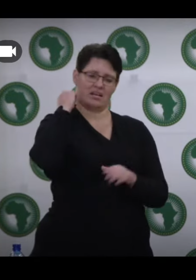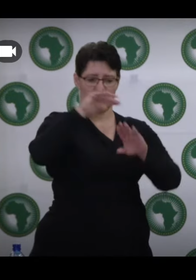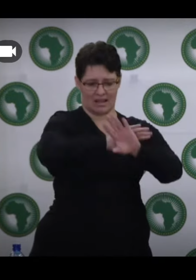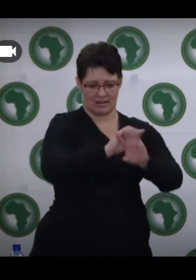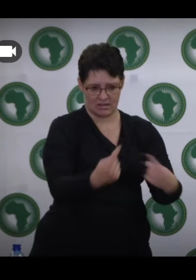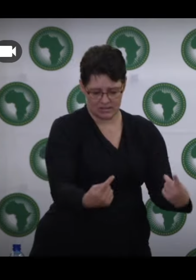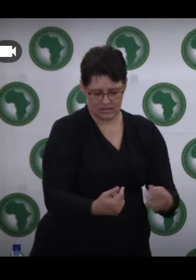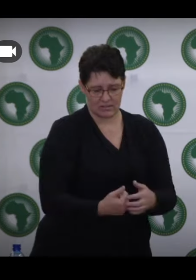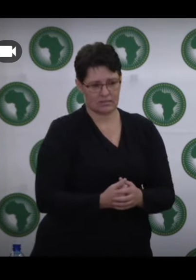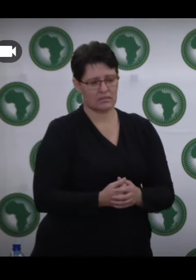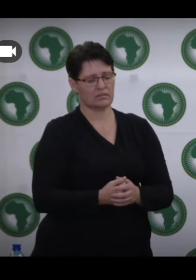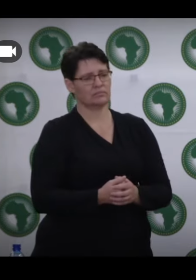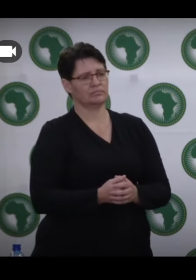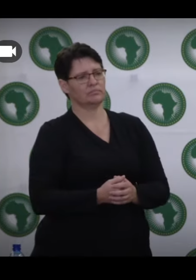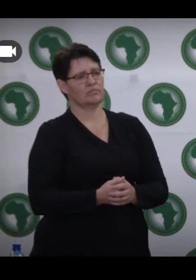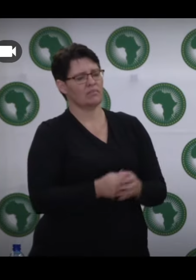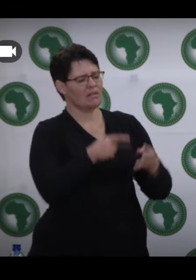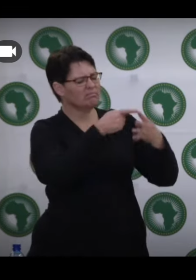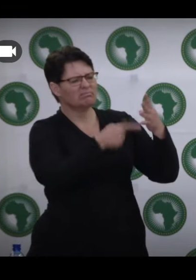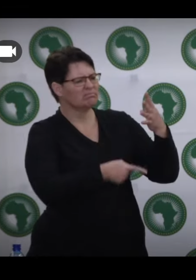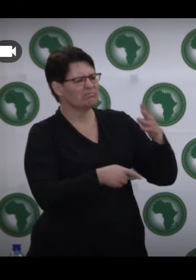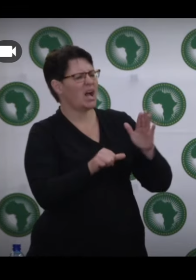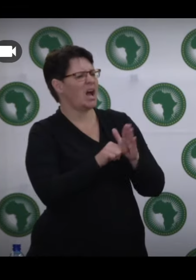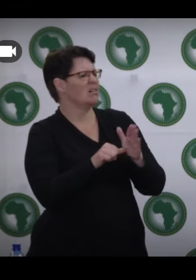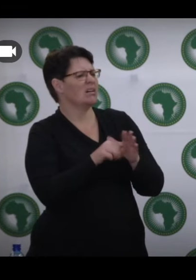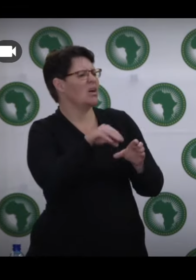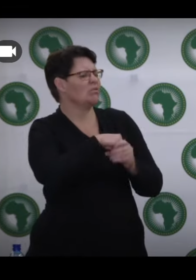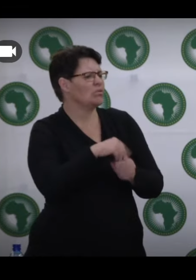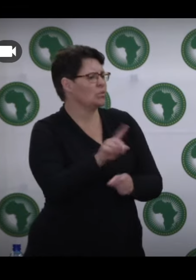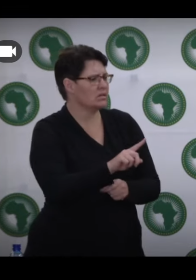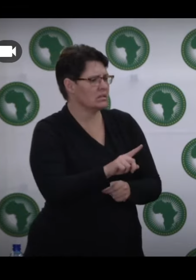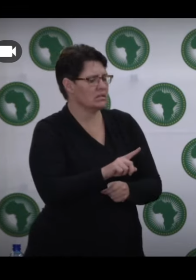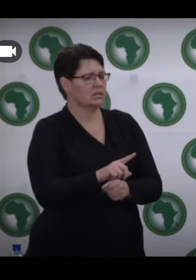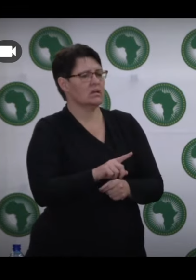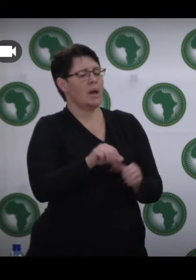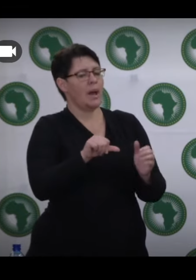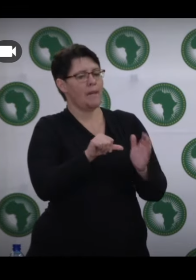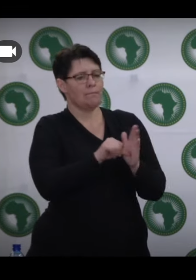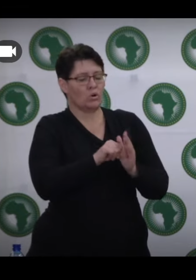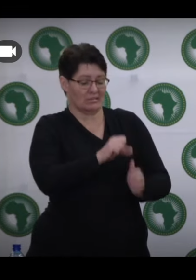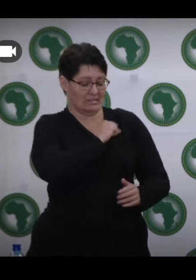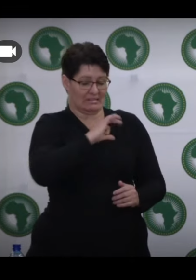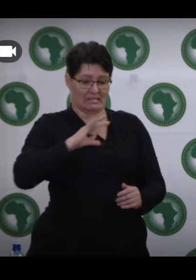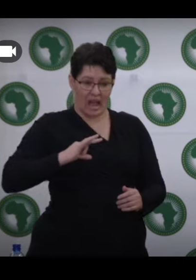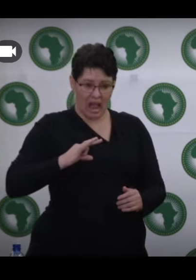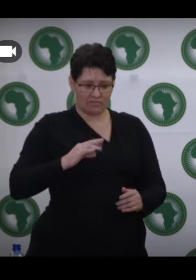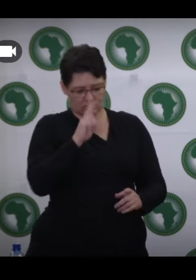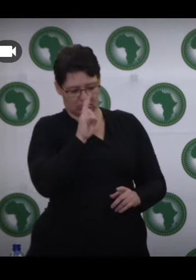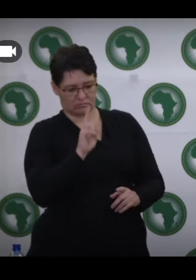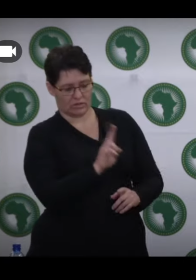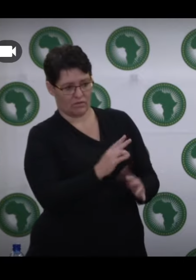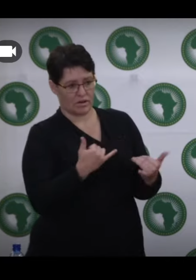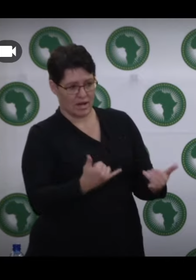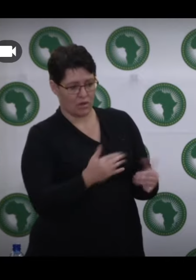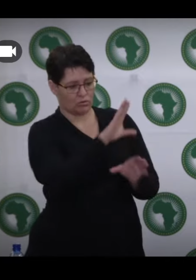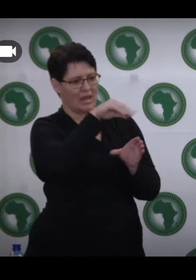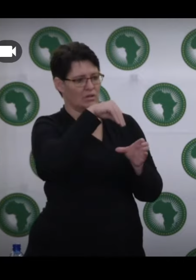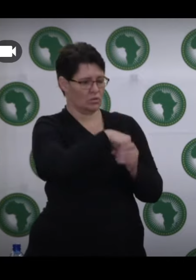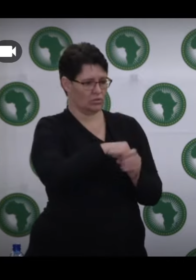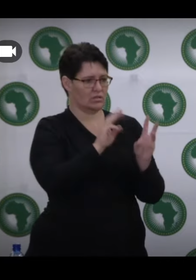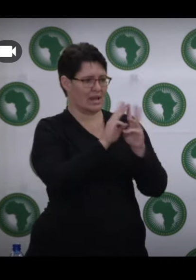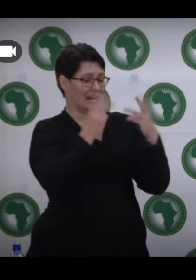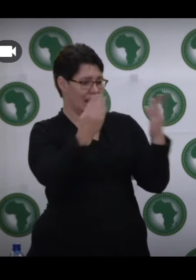yesterday. These include essential staff in the following areas that are being looked at now for inclusion